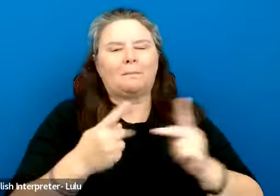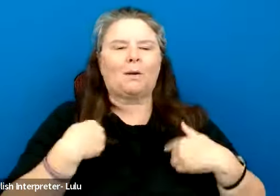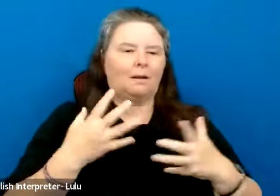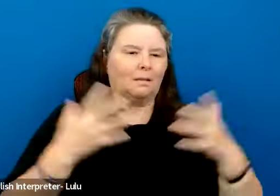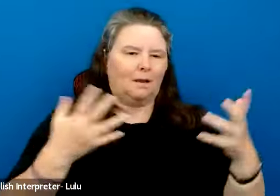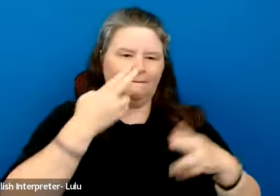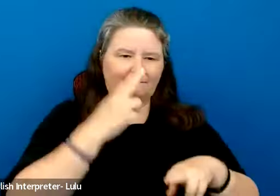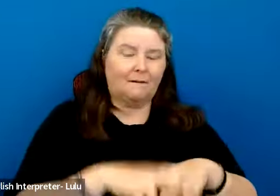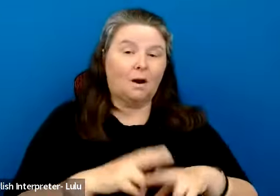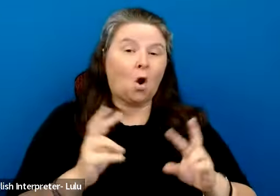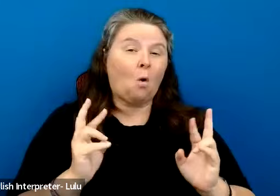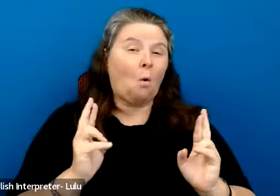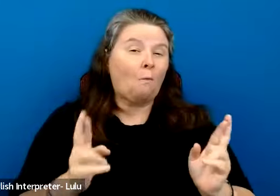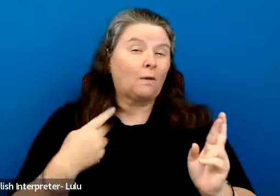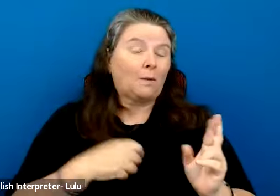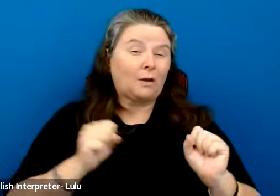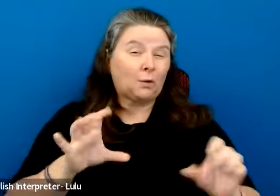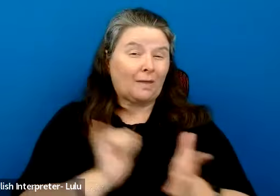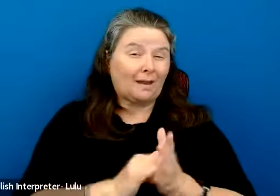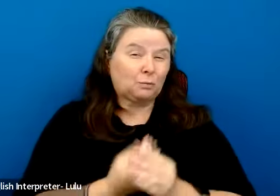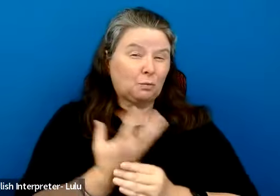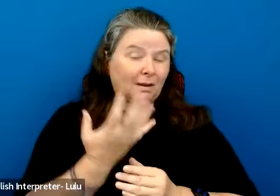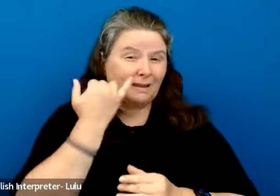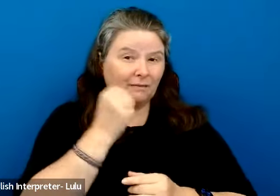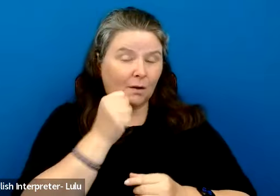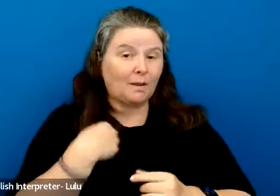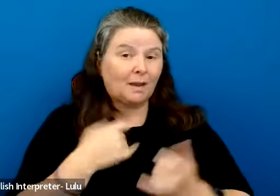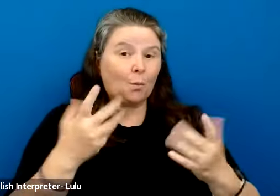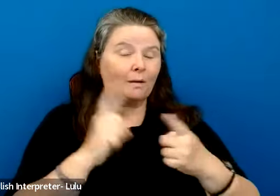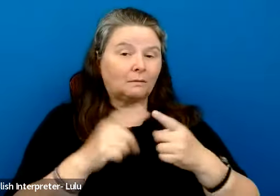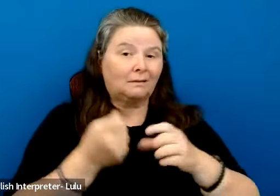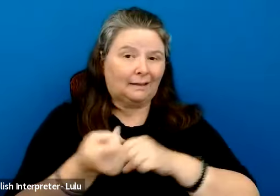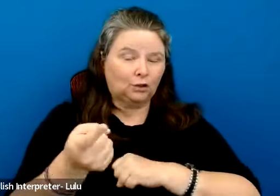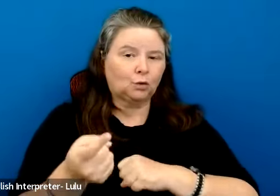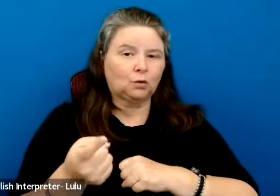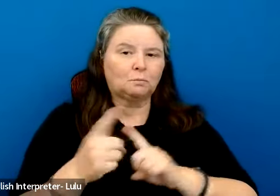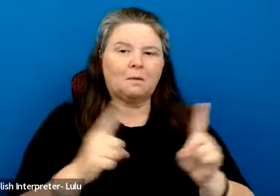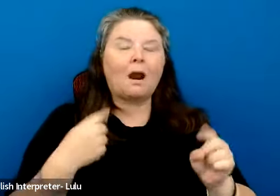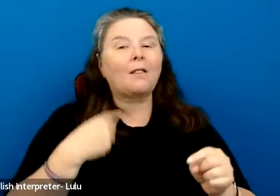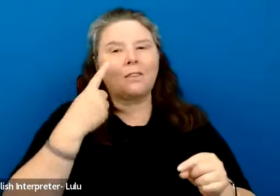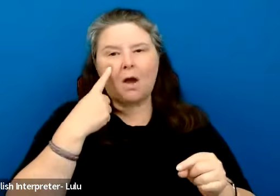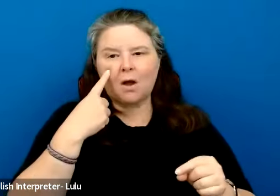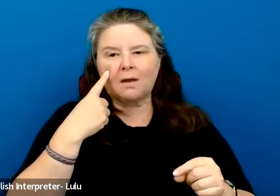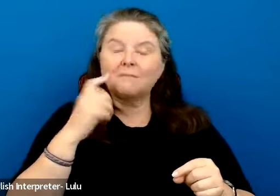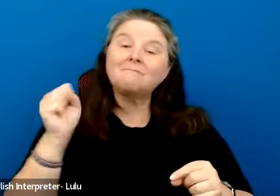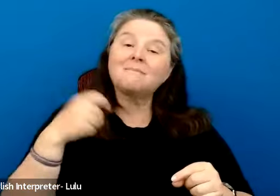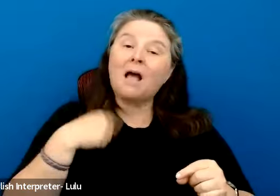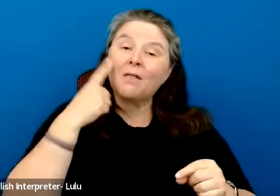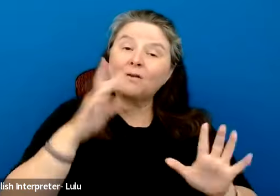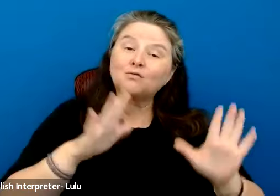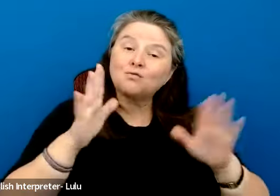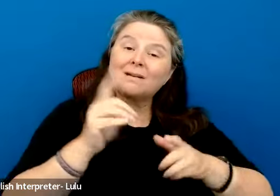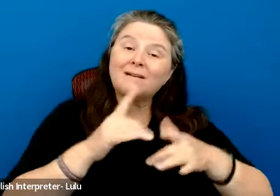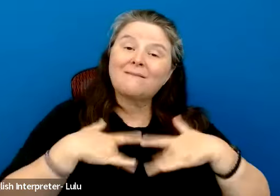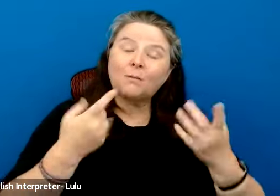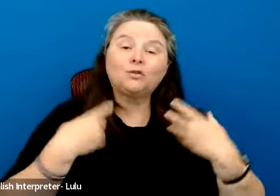time. Hopefully we can do one in the spring. If not, we can wait until next year. But I thought, I thought it was a great event. We